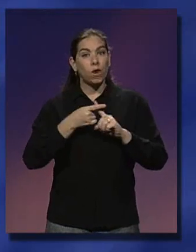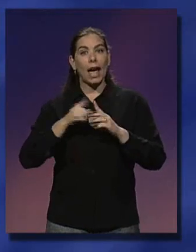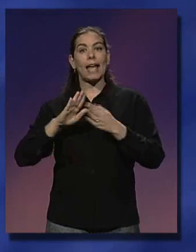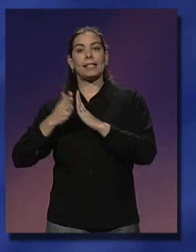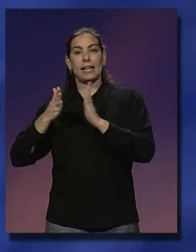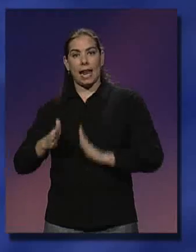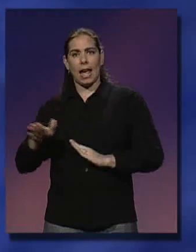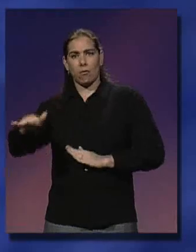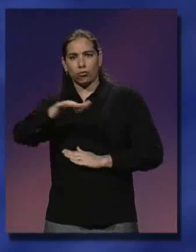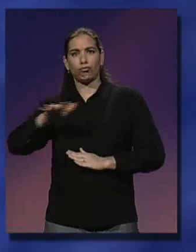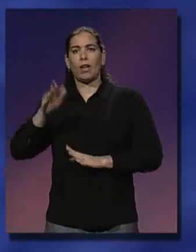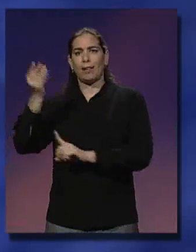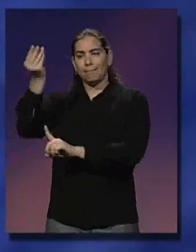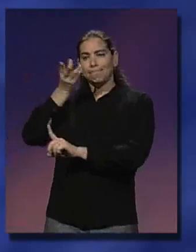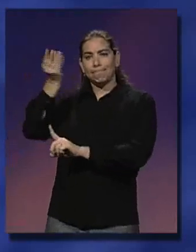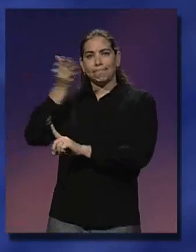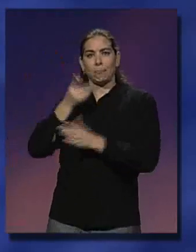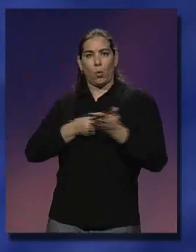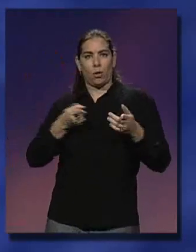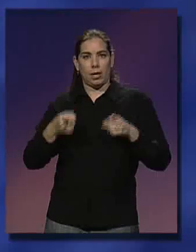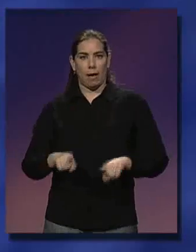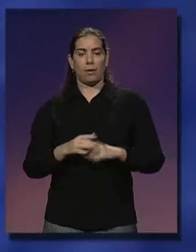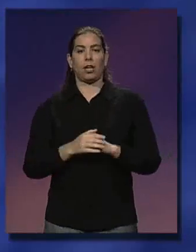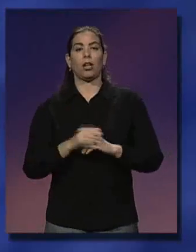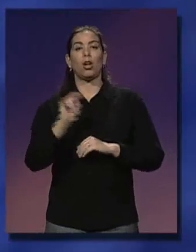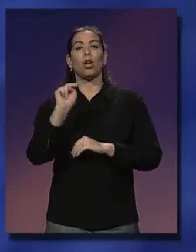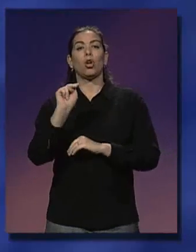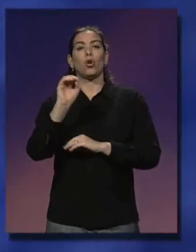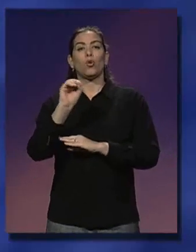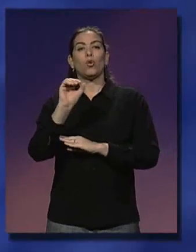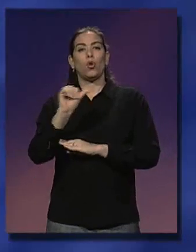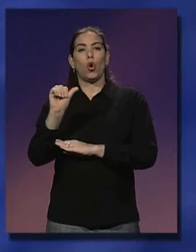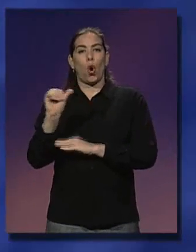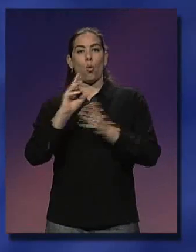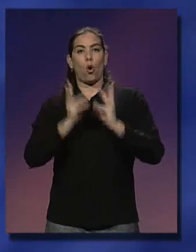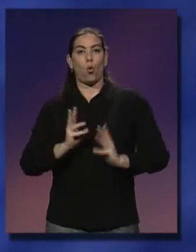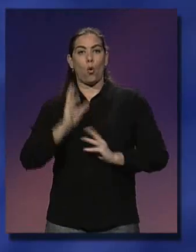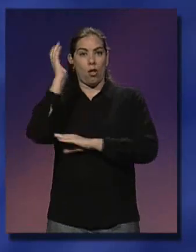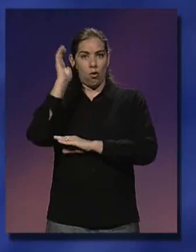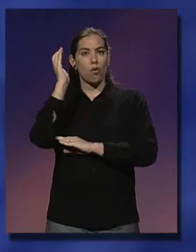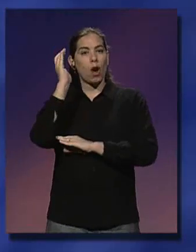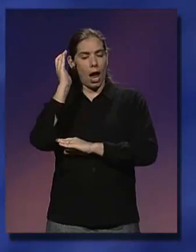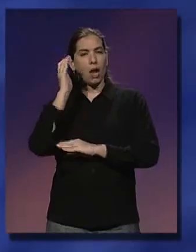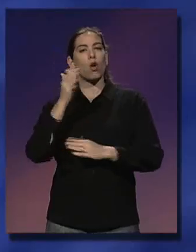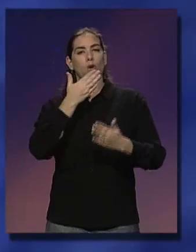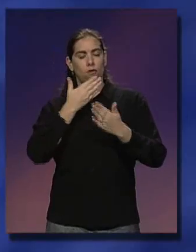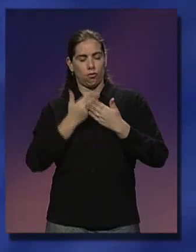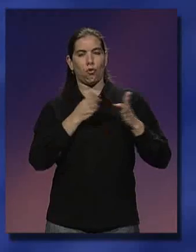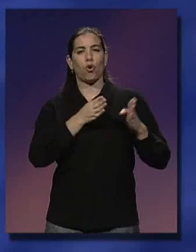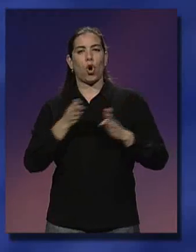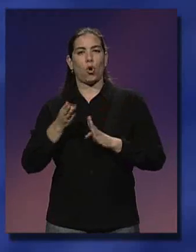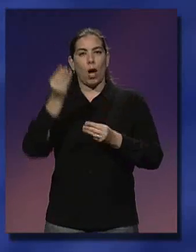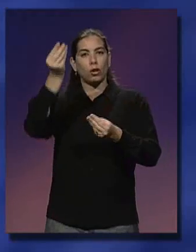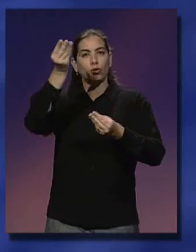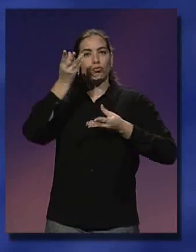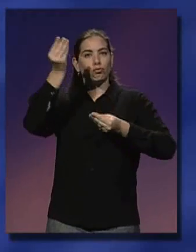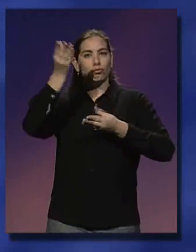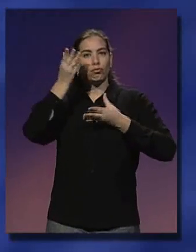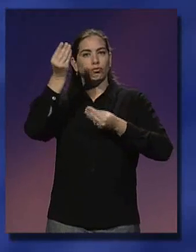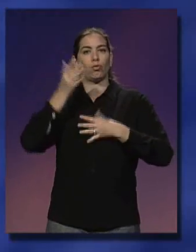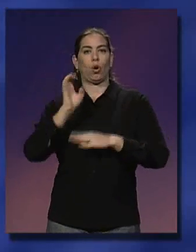keep you informed as well. A NOAA All Hazards Alert Radio is a practical and cost-effective means to